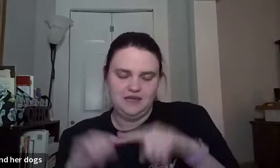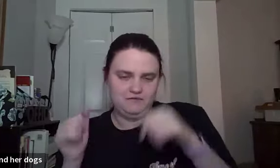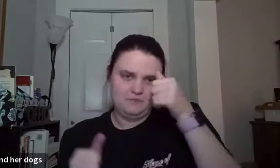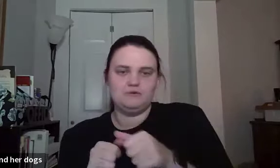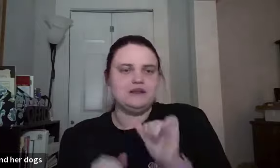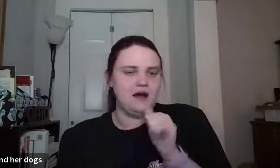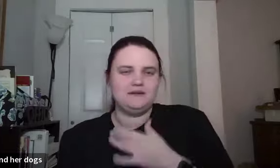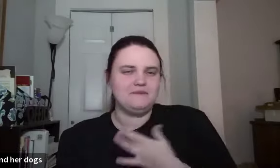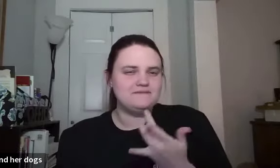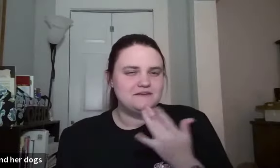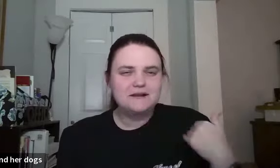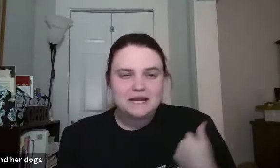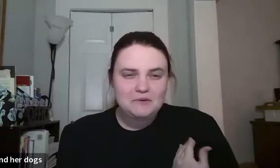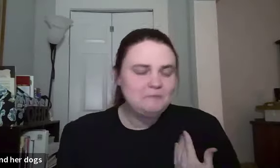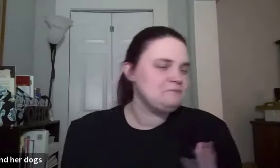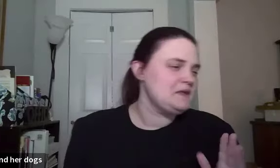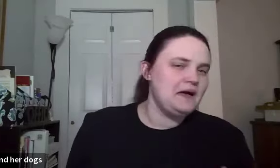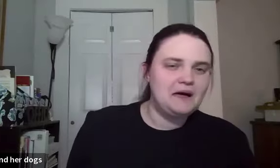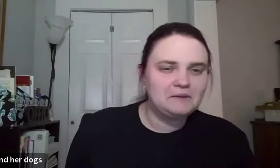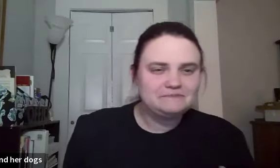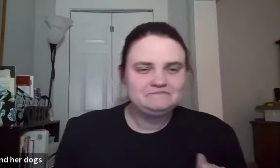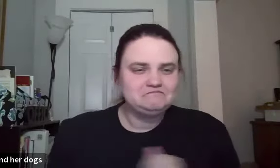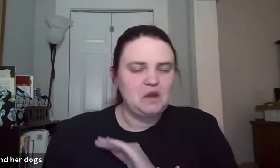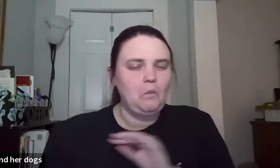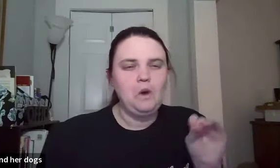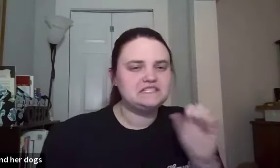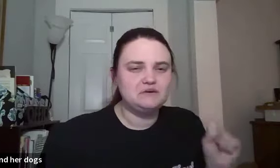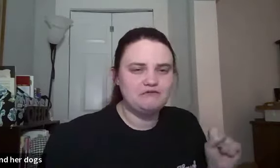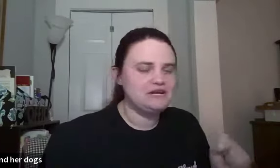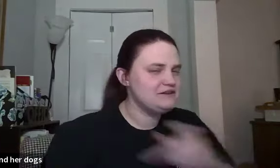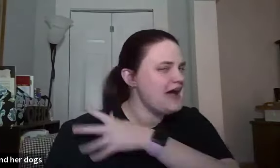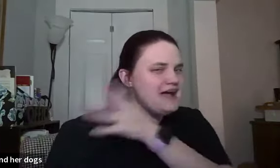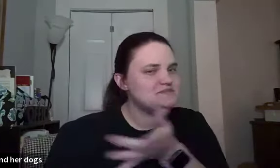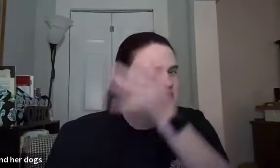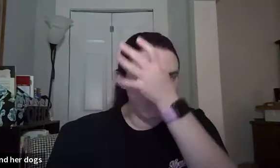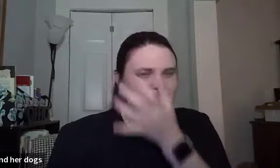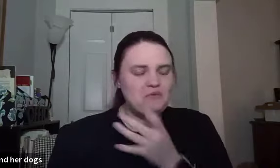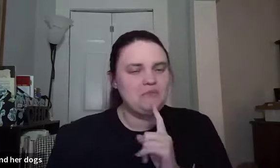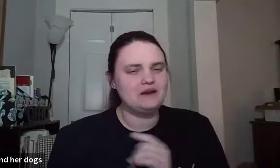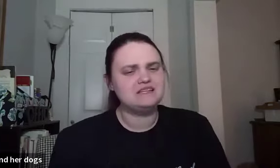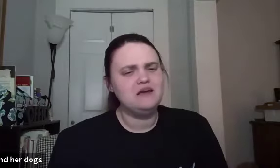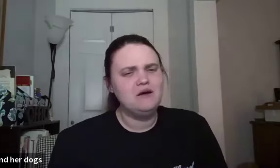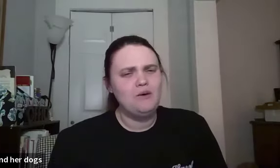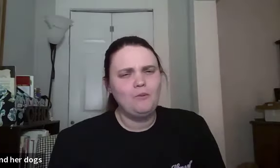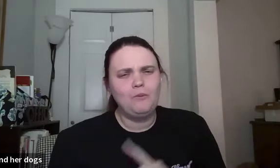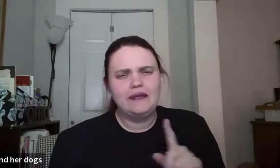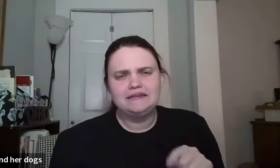can't remember it not being my favorite animal. Like whatsoever. Even I asked my parents at one point, I was like, when did